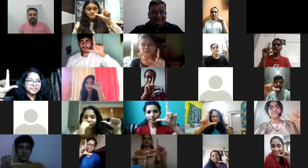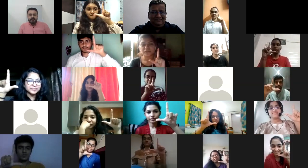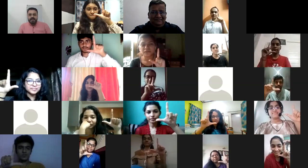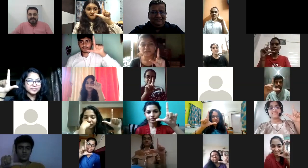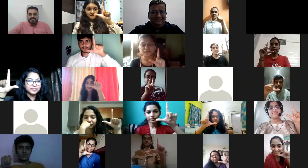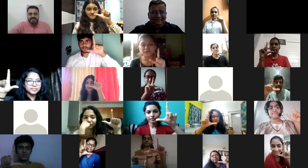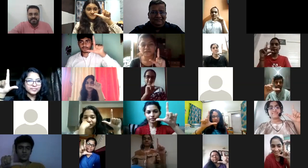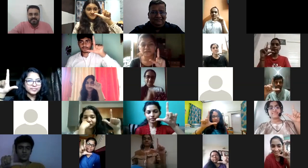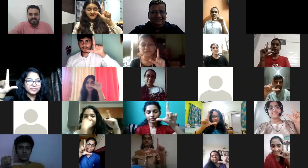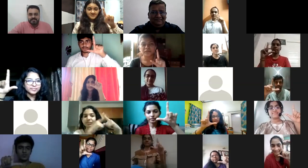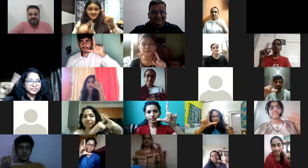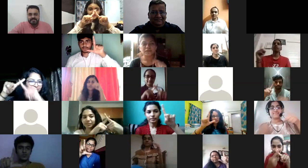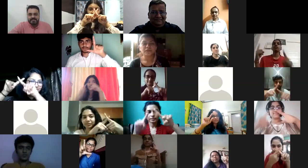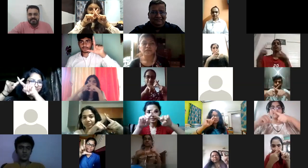alphabet X.